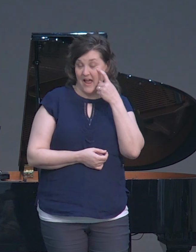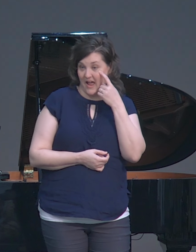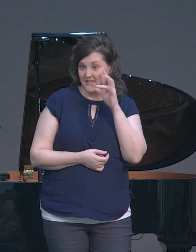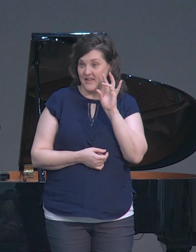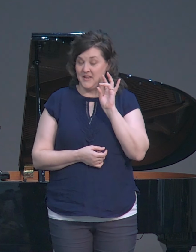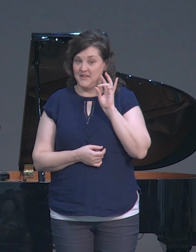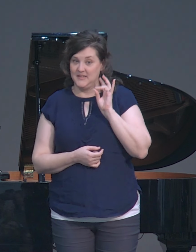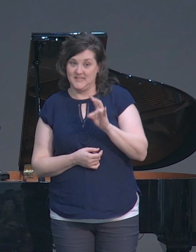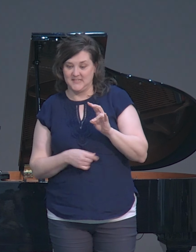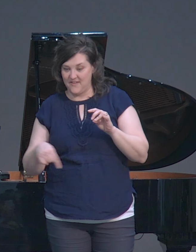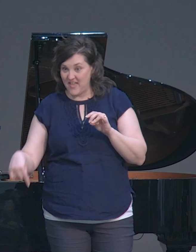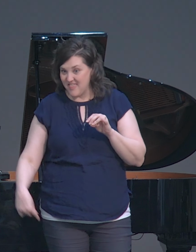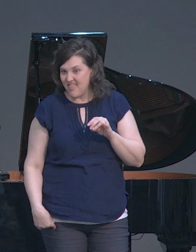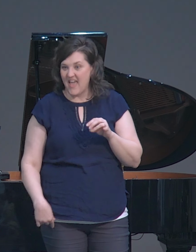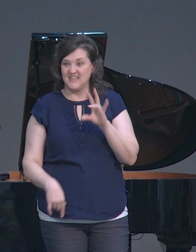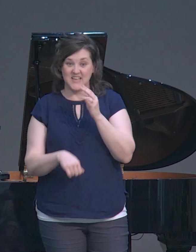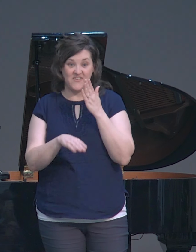pirates.